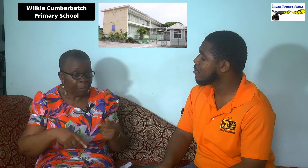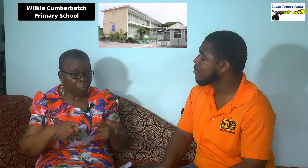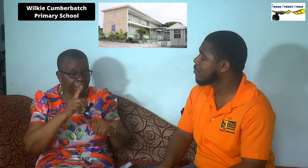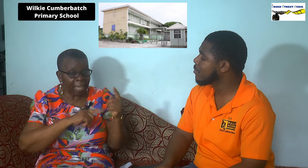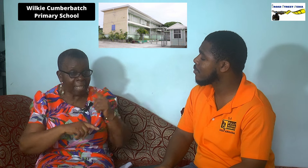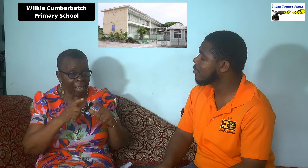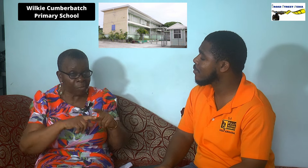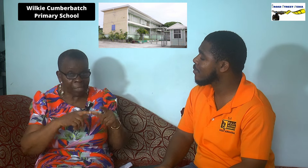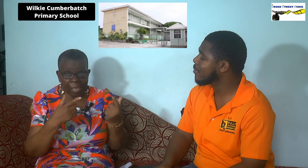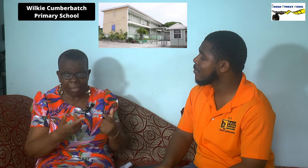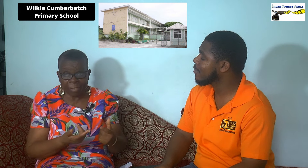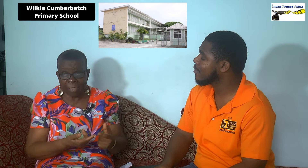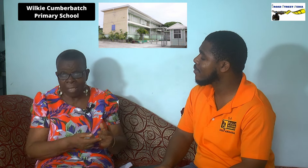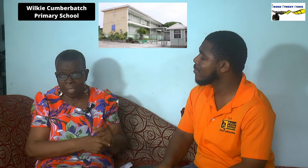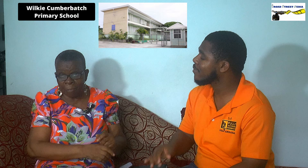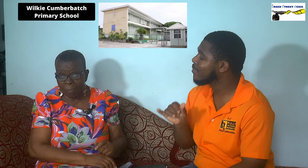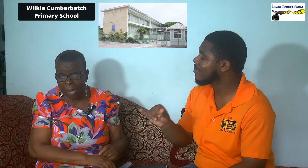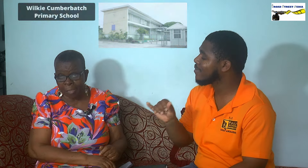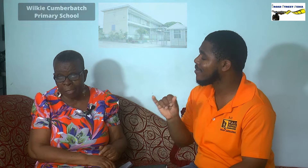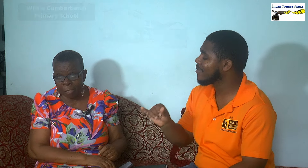to sign language class. In fact,